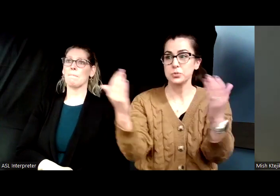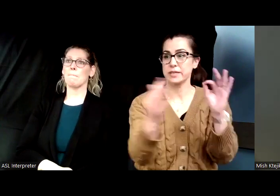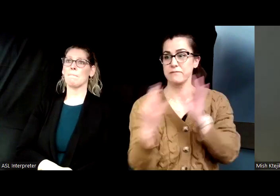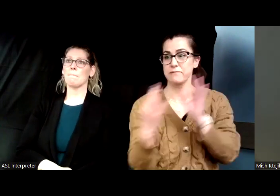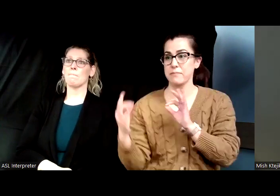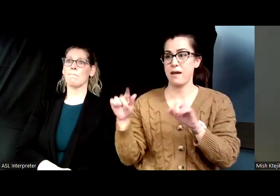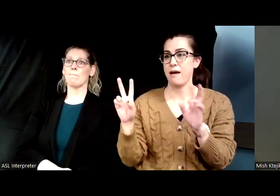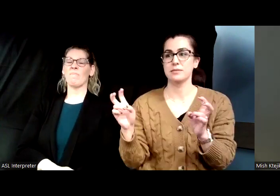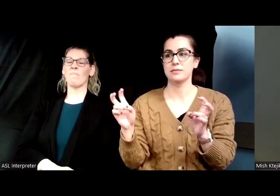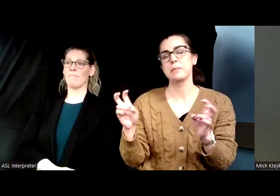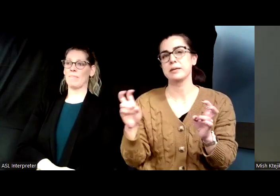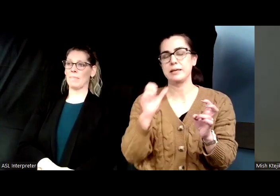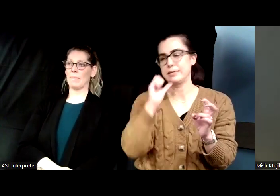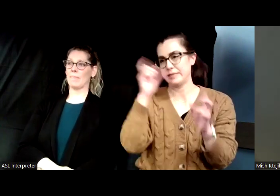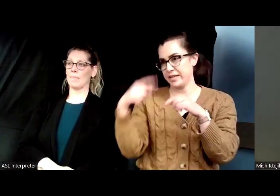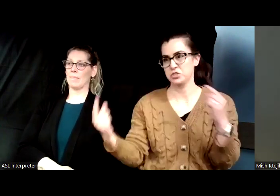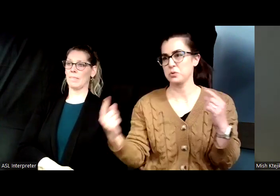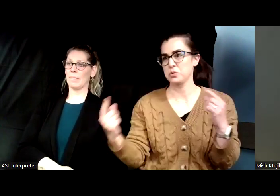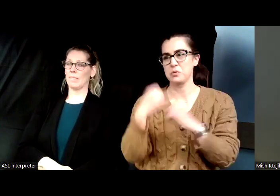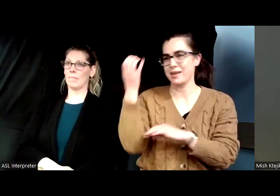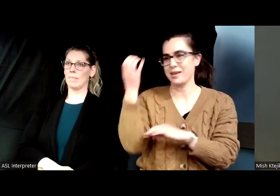want to keep that statement and the feedback.